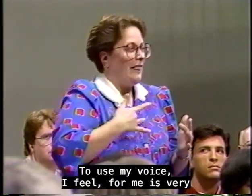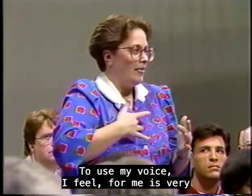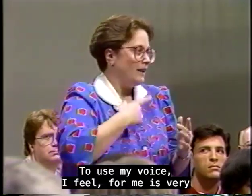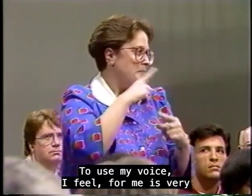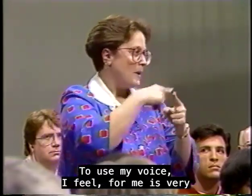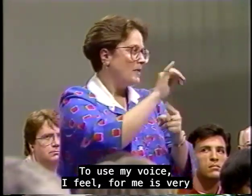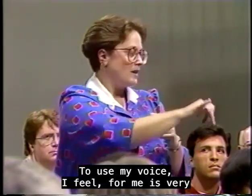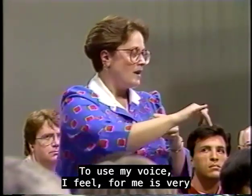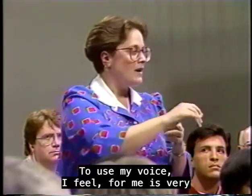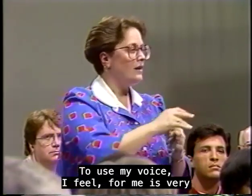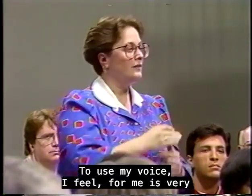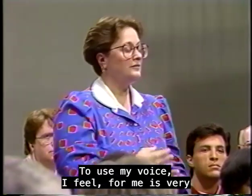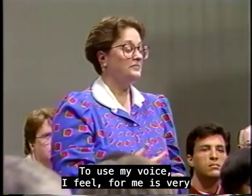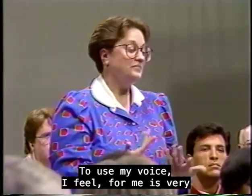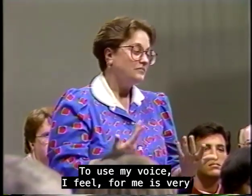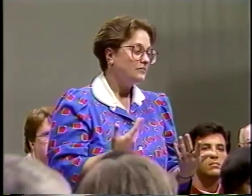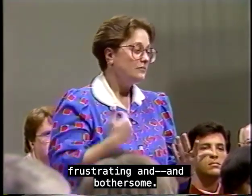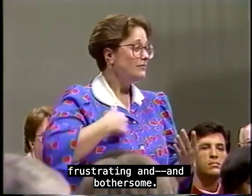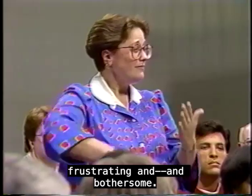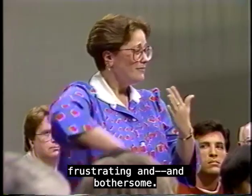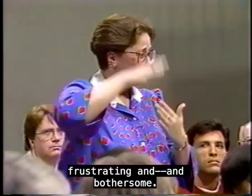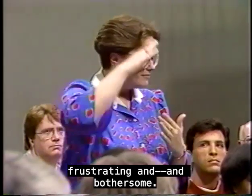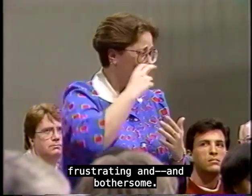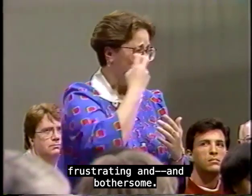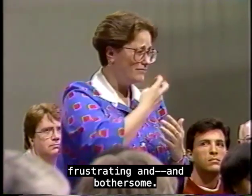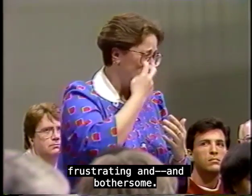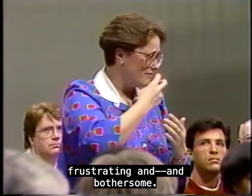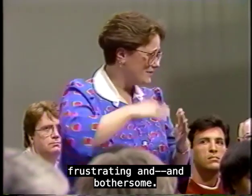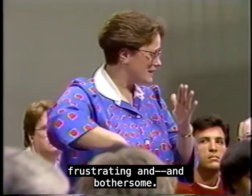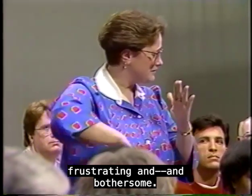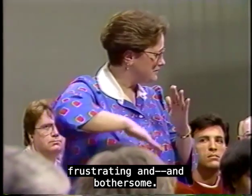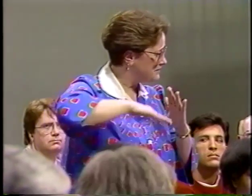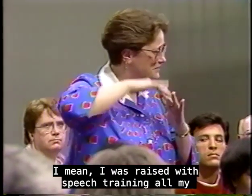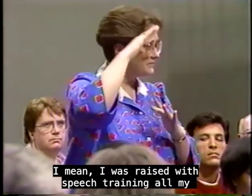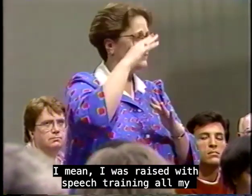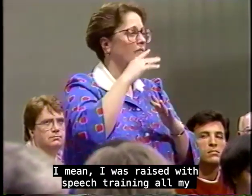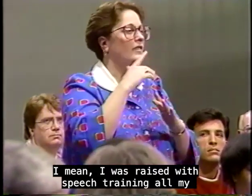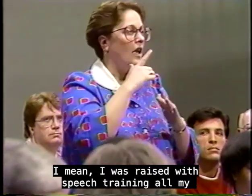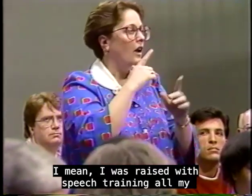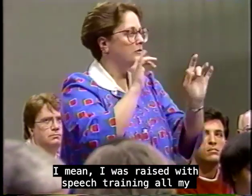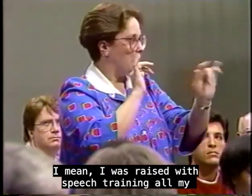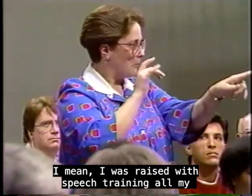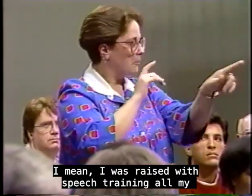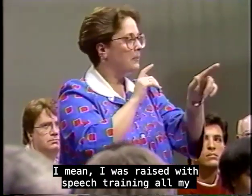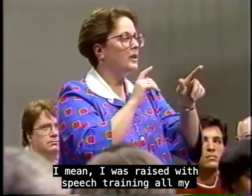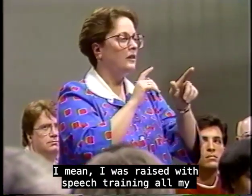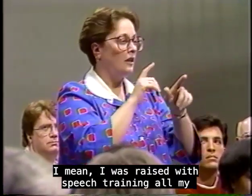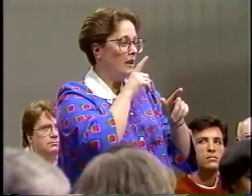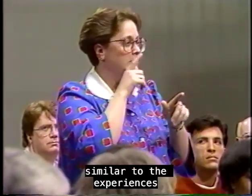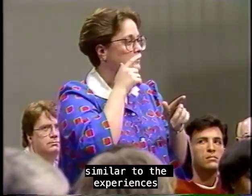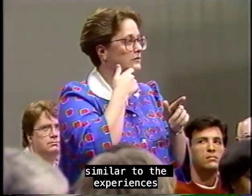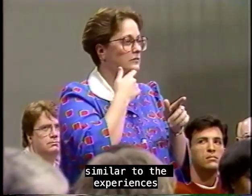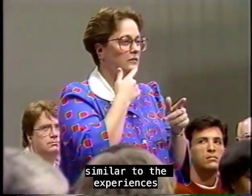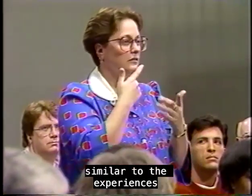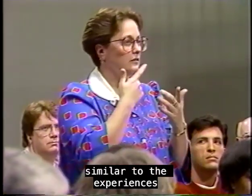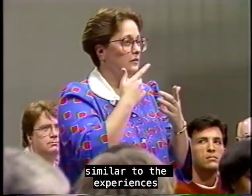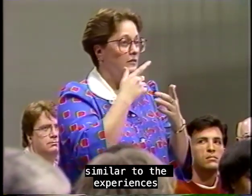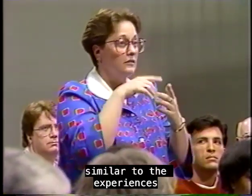To use my voice, I feel, for me, is very frustrating and bothersome. I mean, I was raised with speech training all my life, similar to the experiences that you